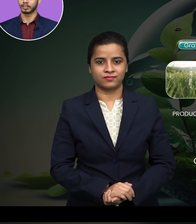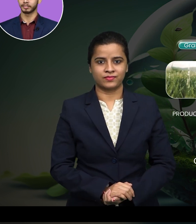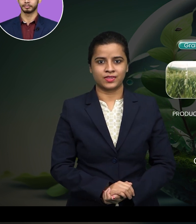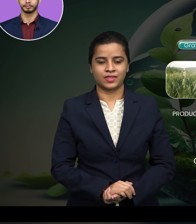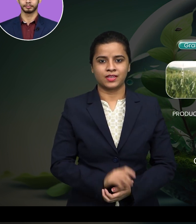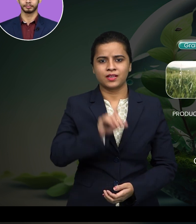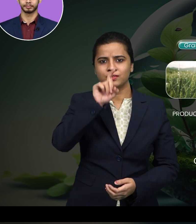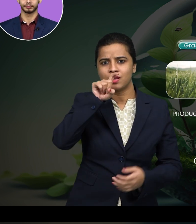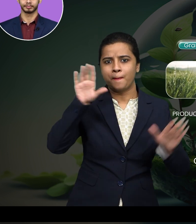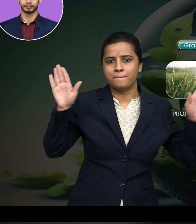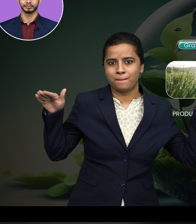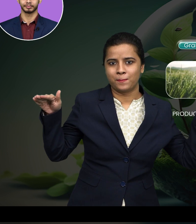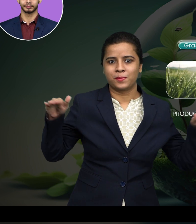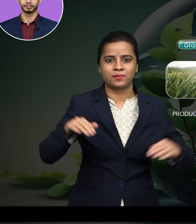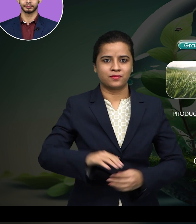hawk.